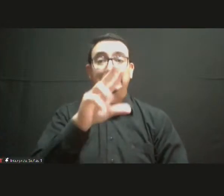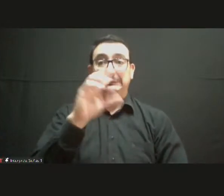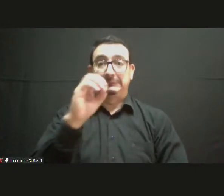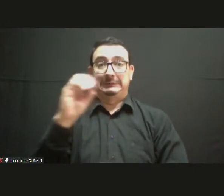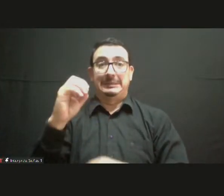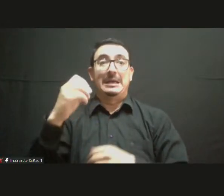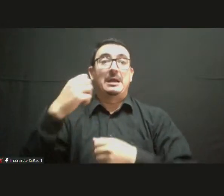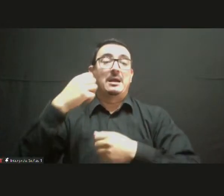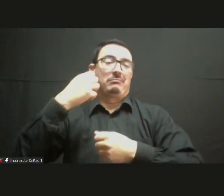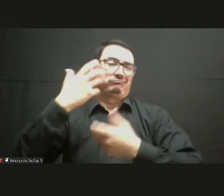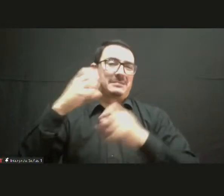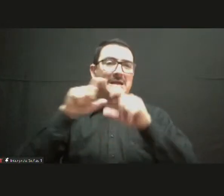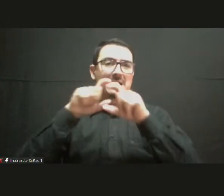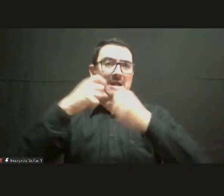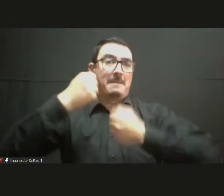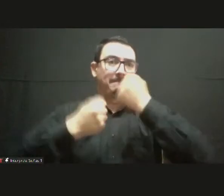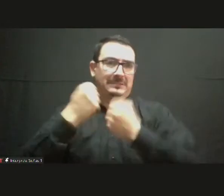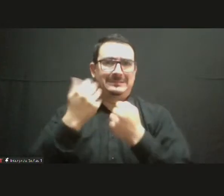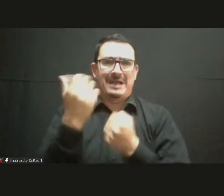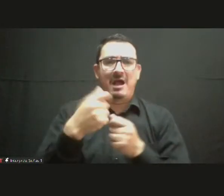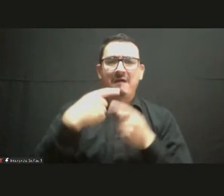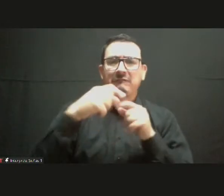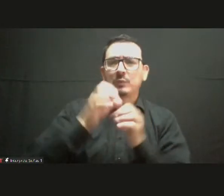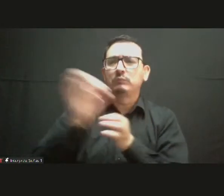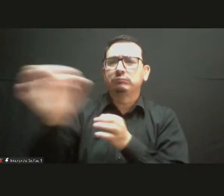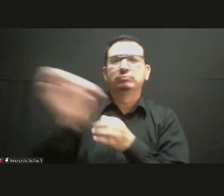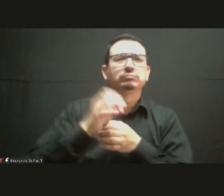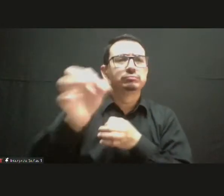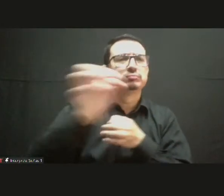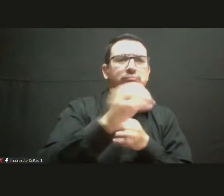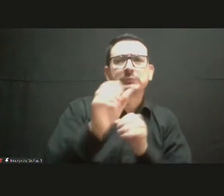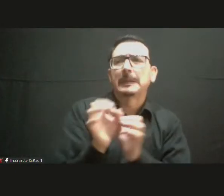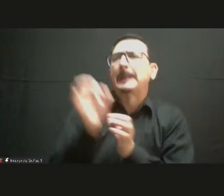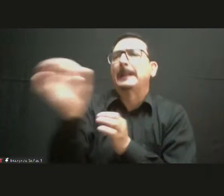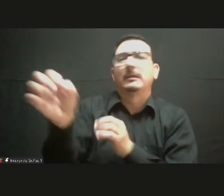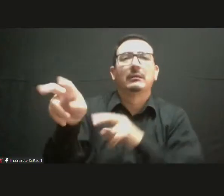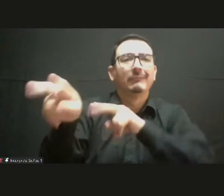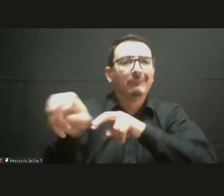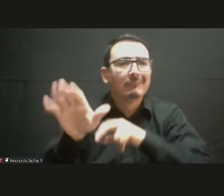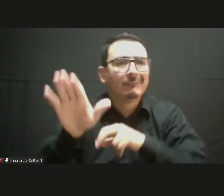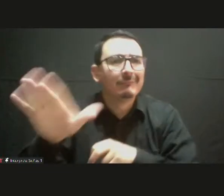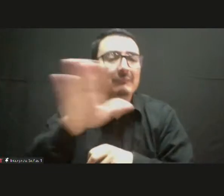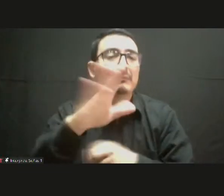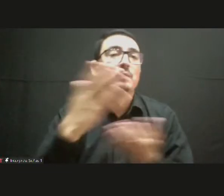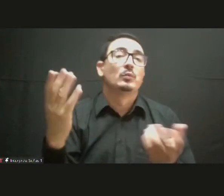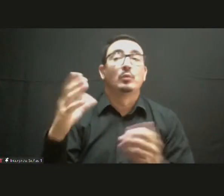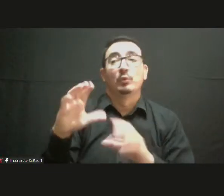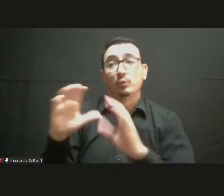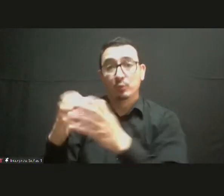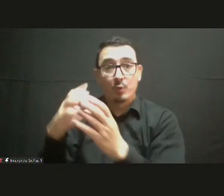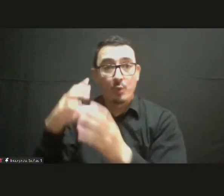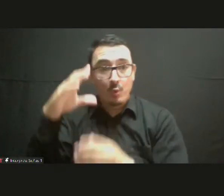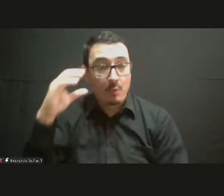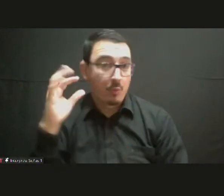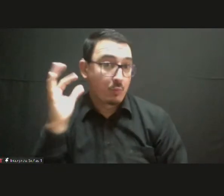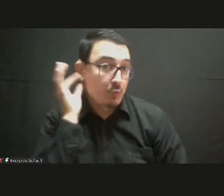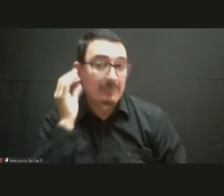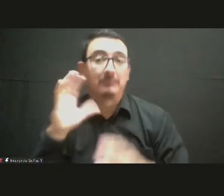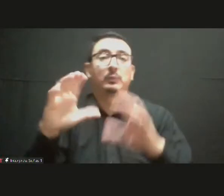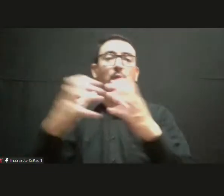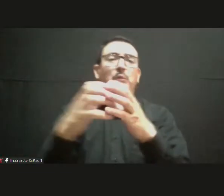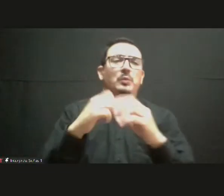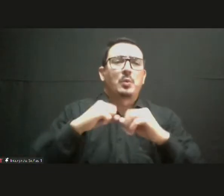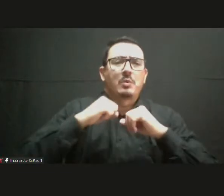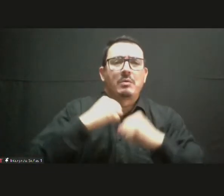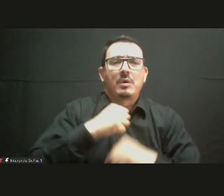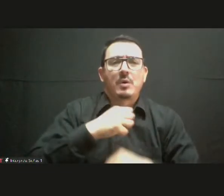there are some great news. I think the most important finding, I think, is that MSMEs are